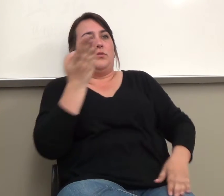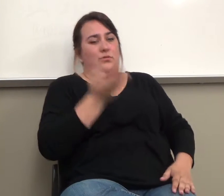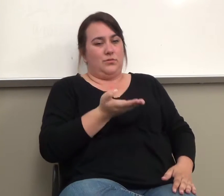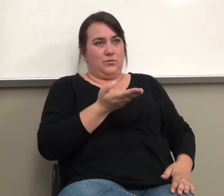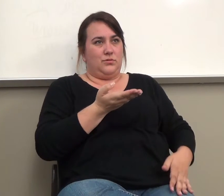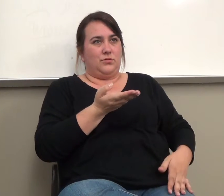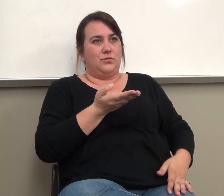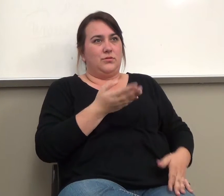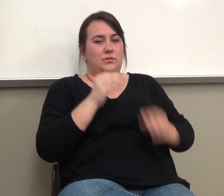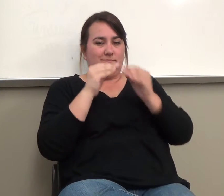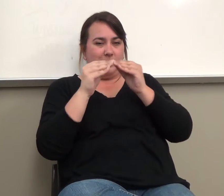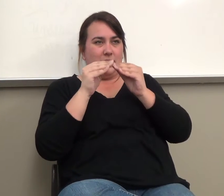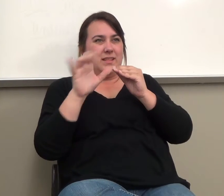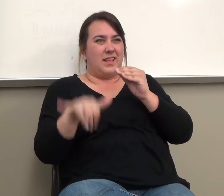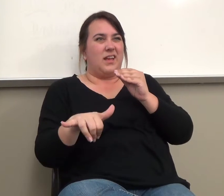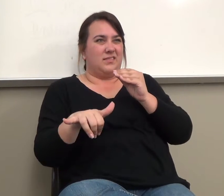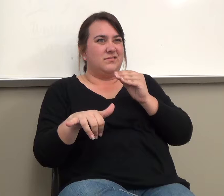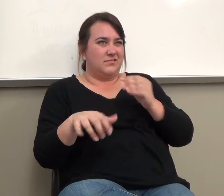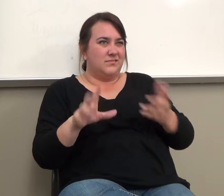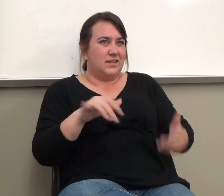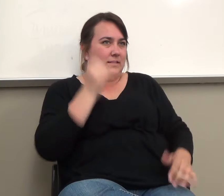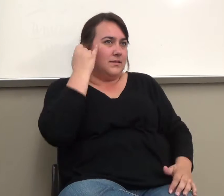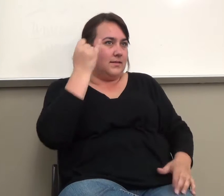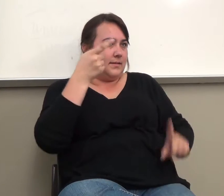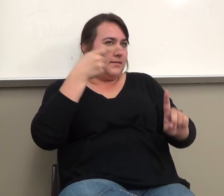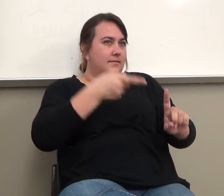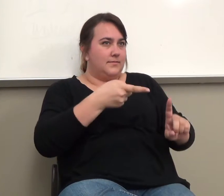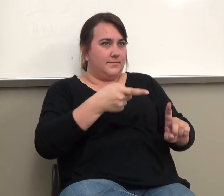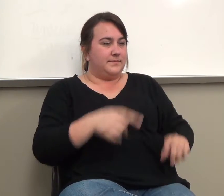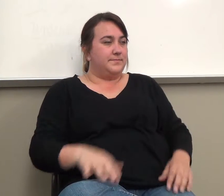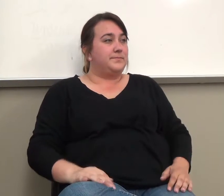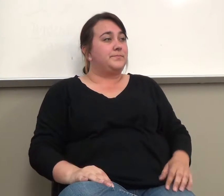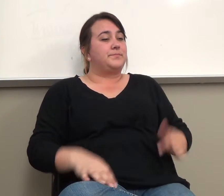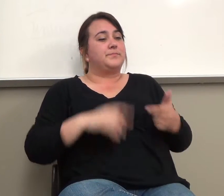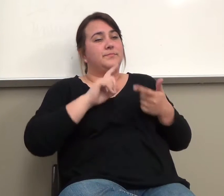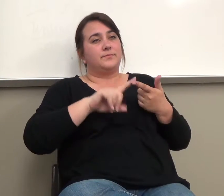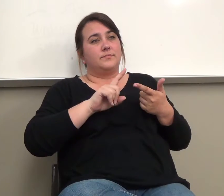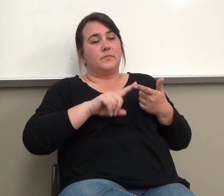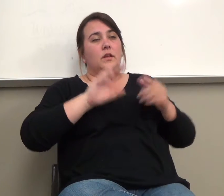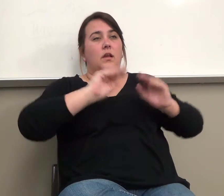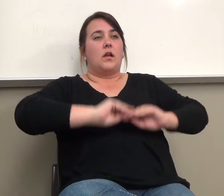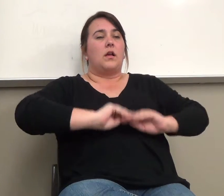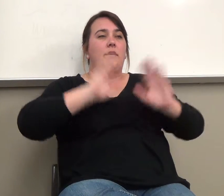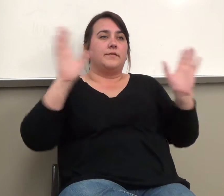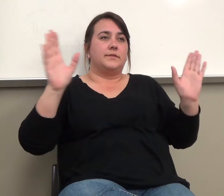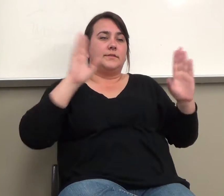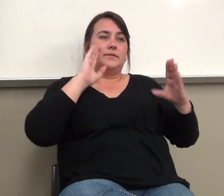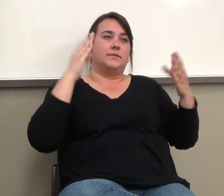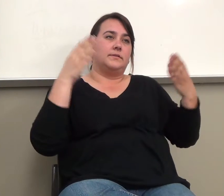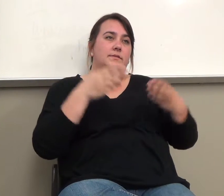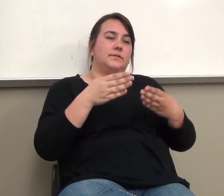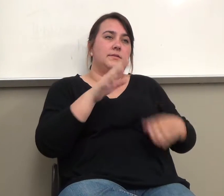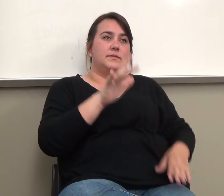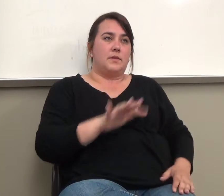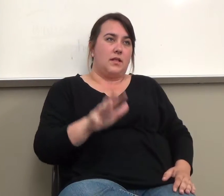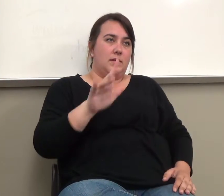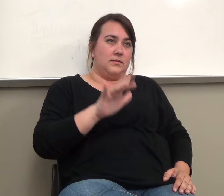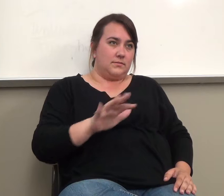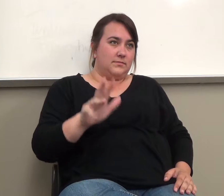one of your classmates' papers. Okay. Second one, obviously, we're going to be sure all